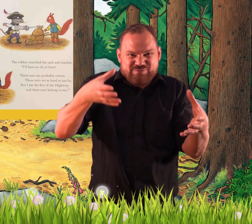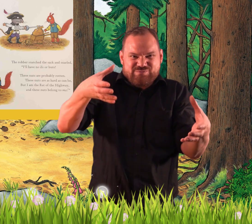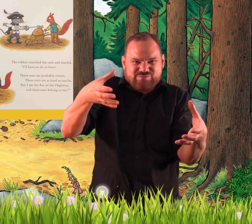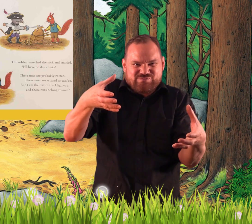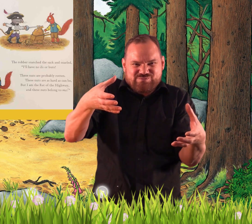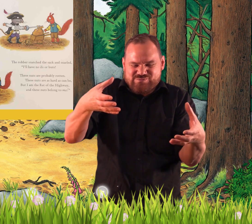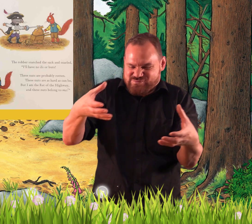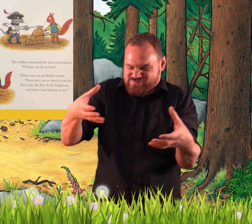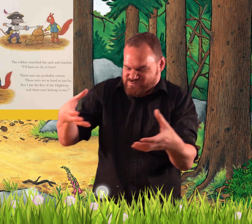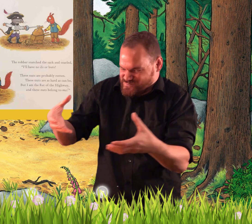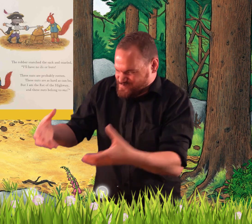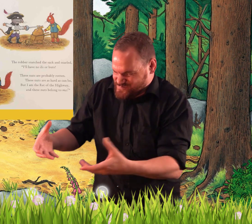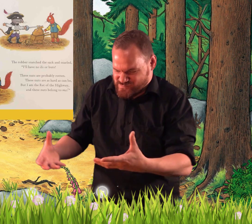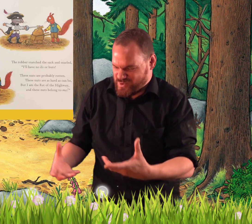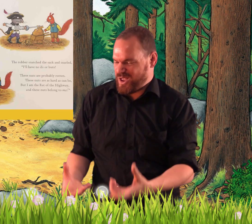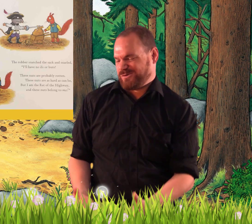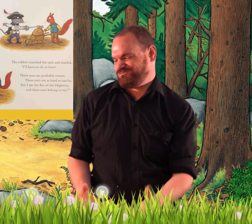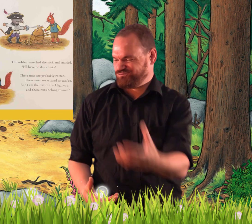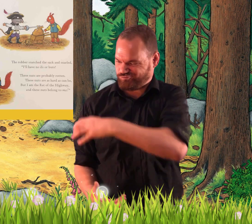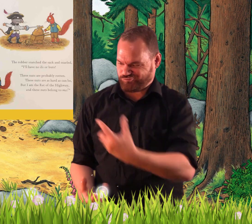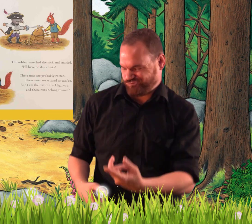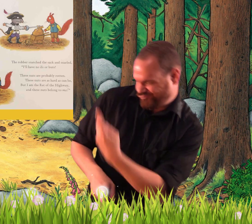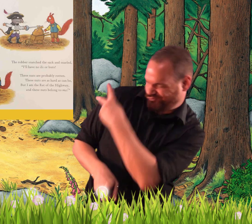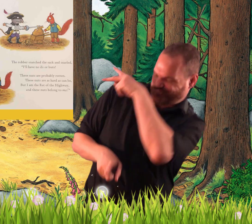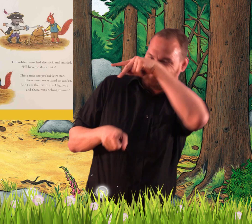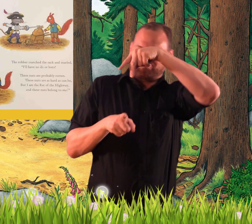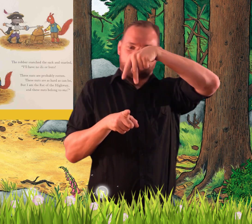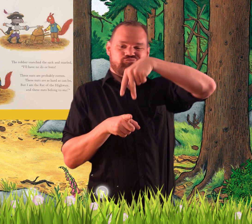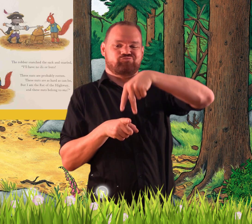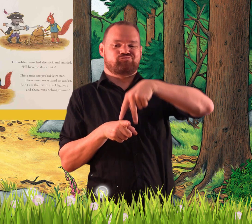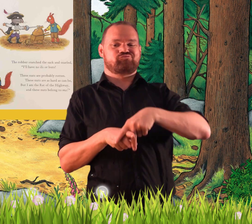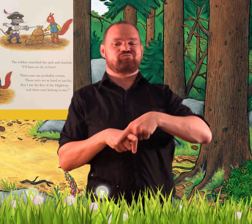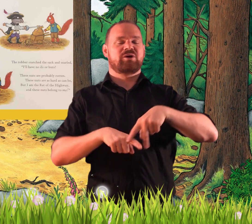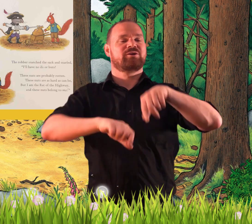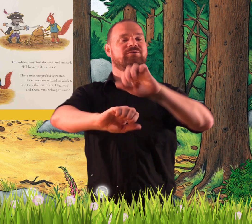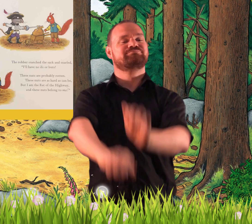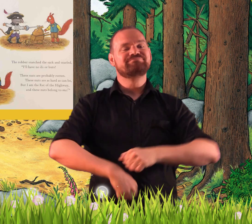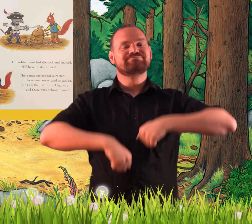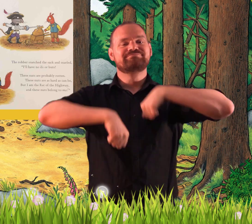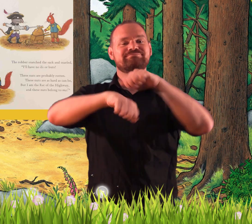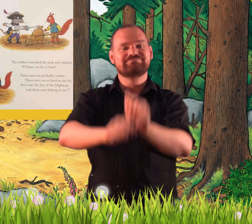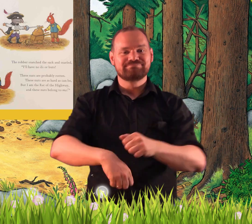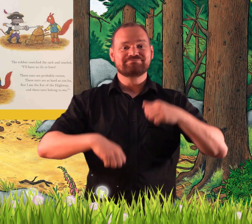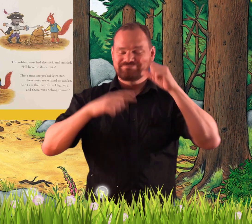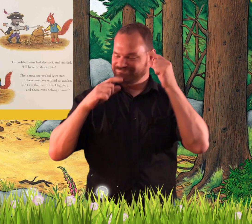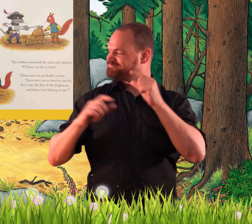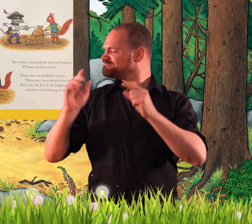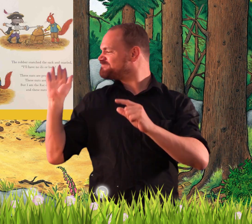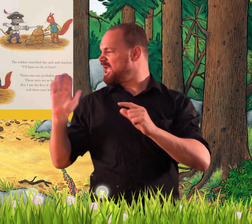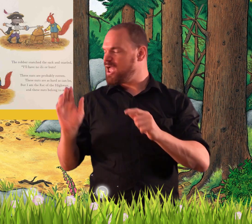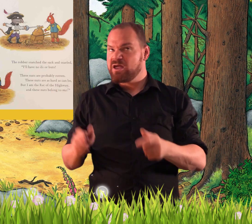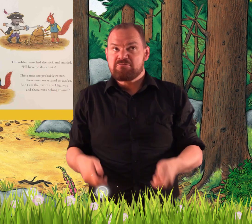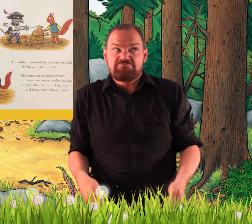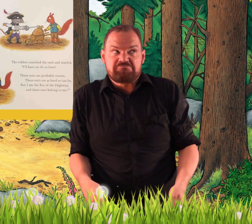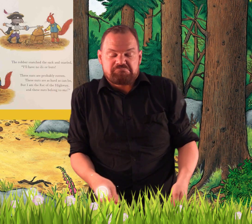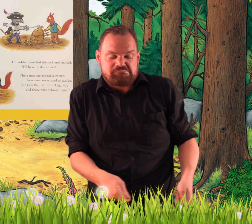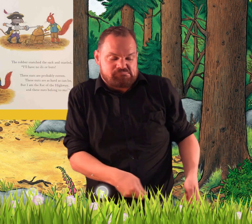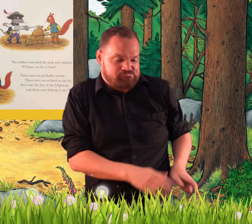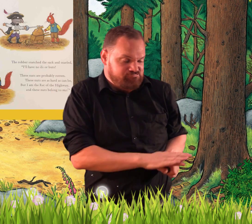to me." So he jumped back on his horse and rode away, shouting goodbye. The squirrel looked